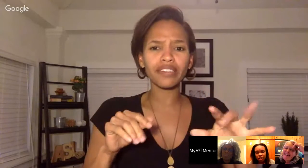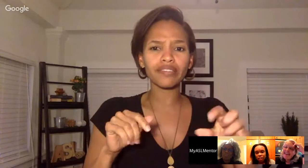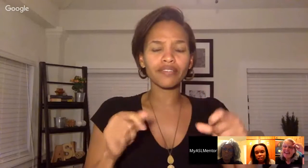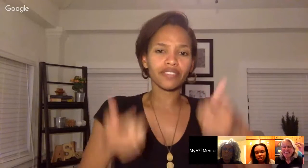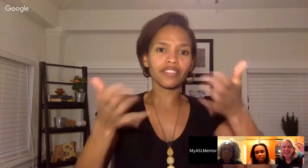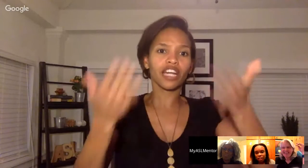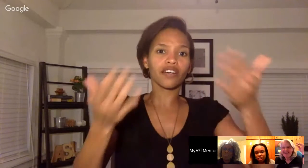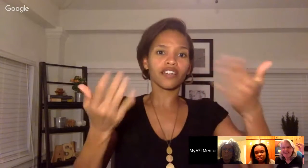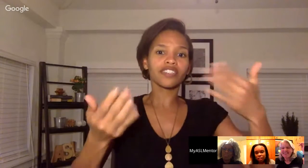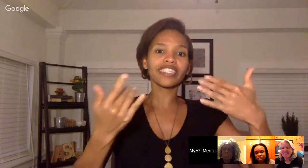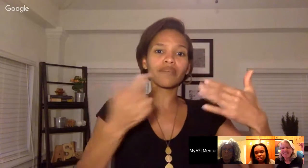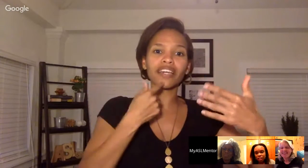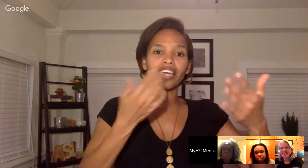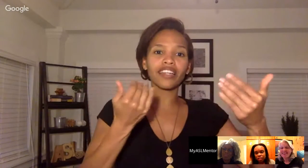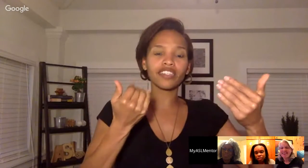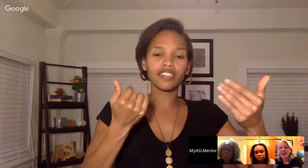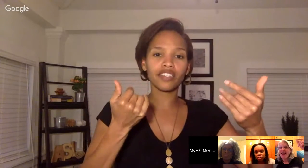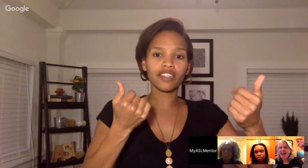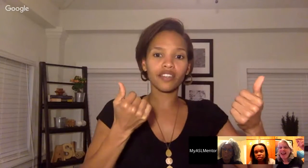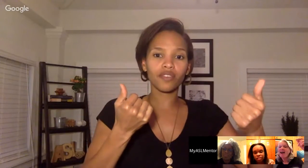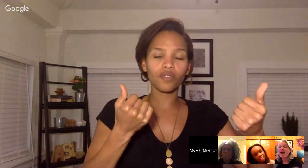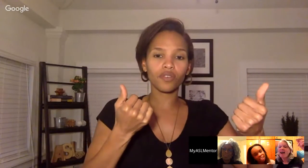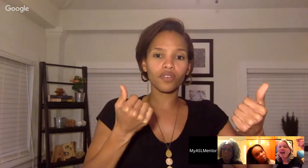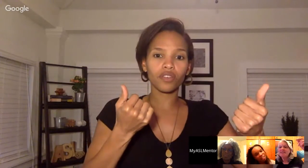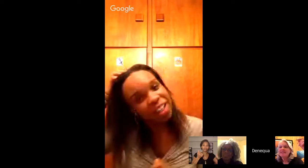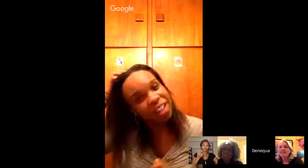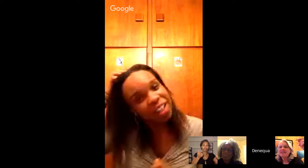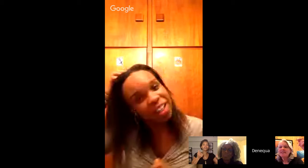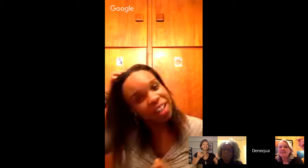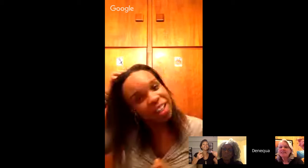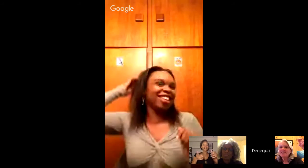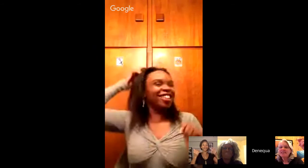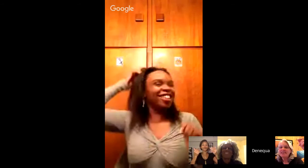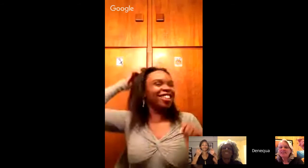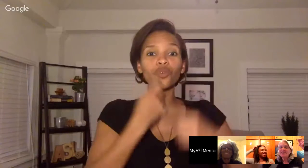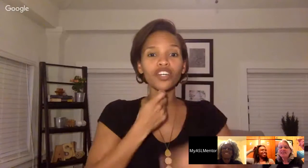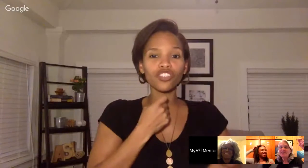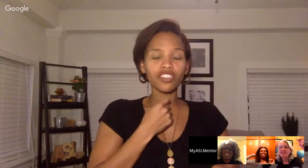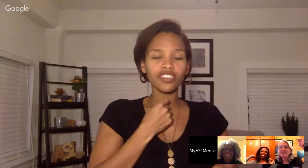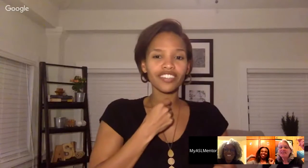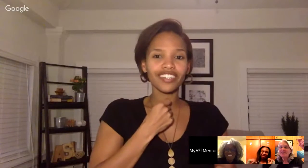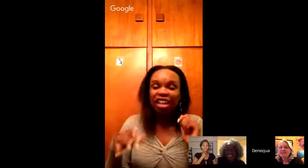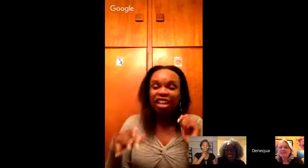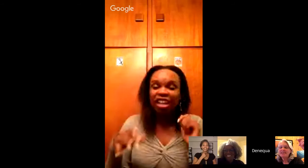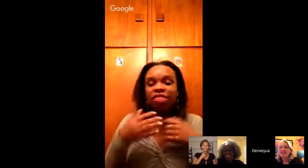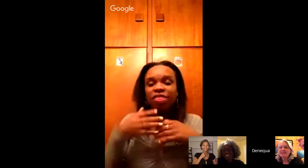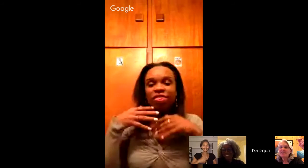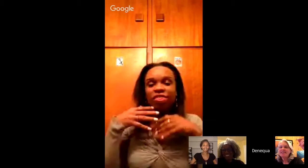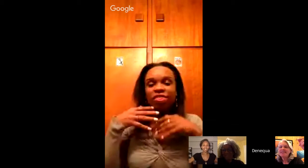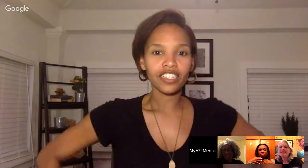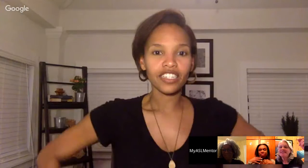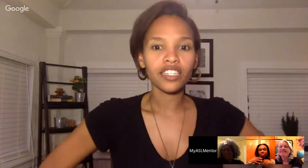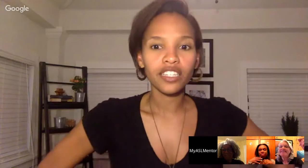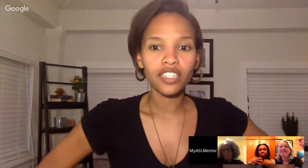maybe. Say something again. Say something again? No, I'm just kidding. Yeah, okay, what was your question?